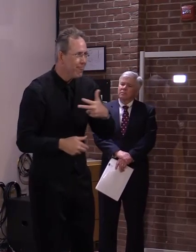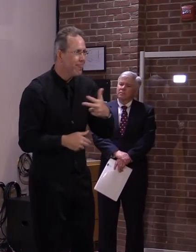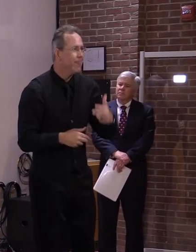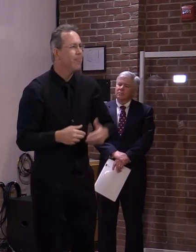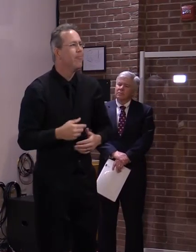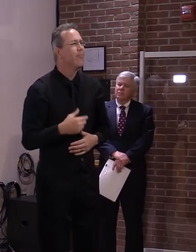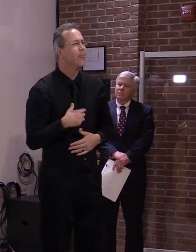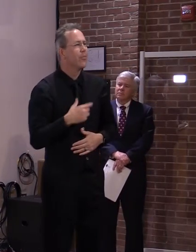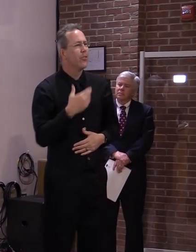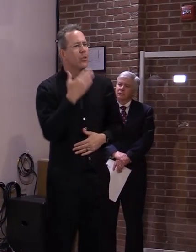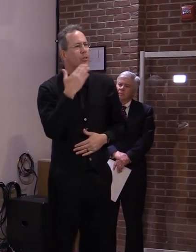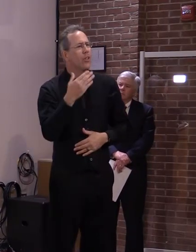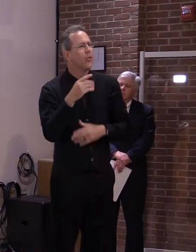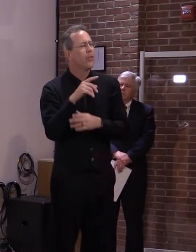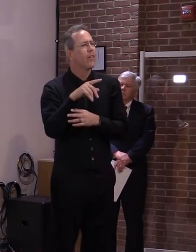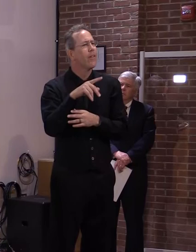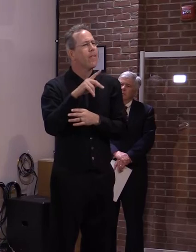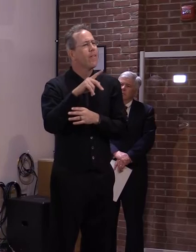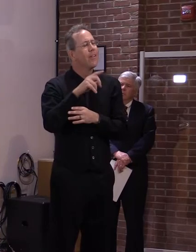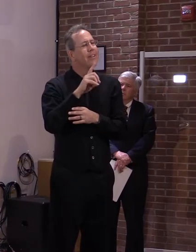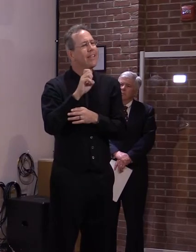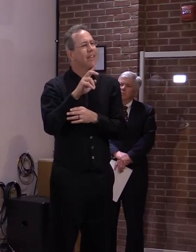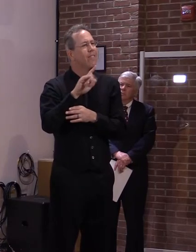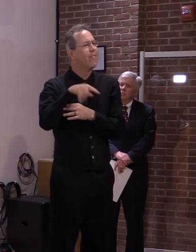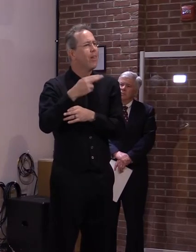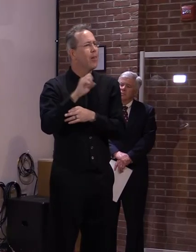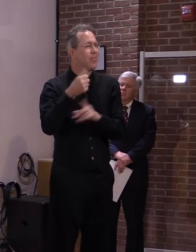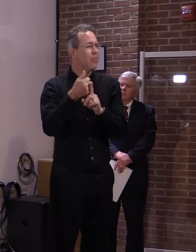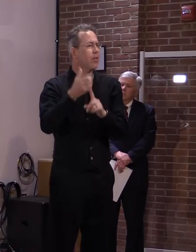of NASCAR, for making this happen.